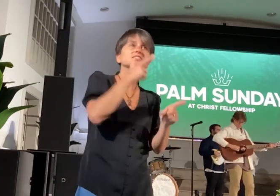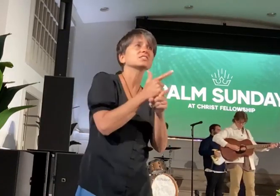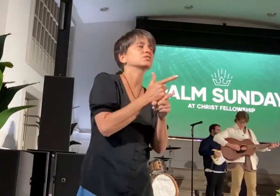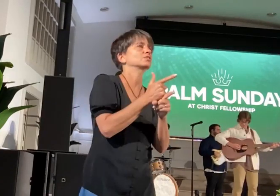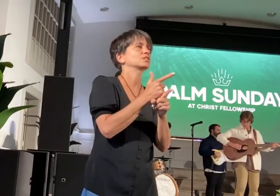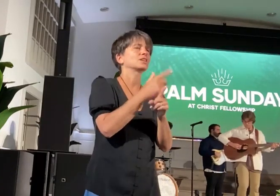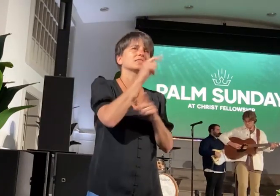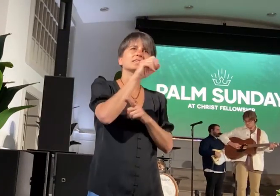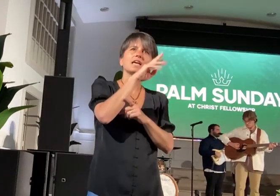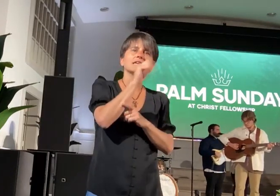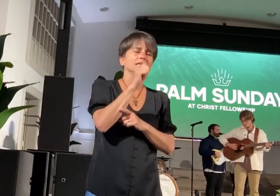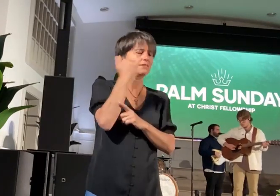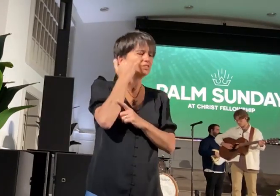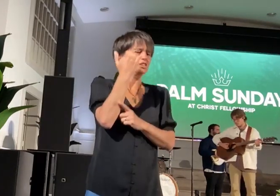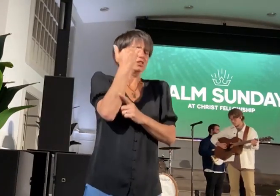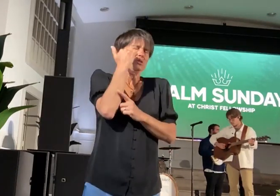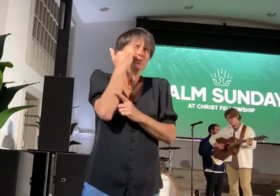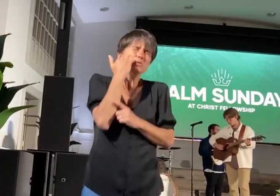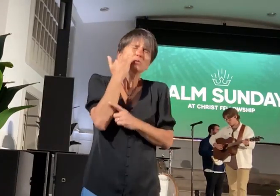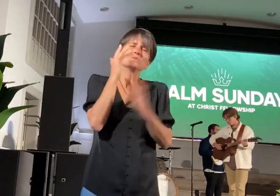knew the love that Jesus has for her.